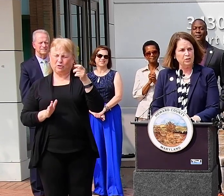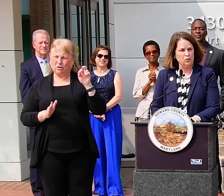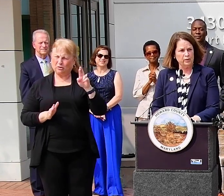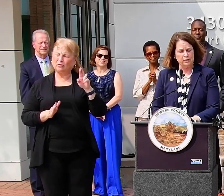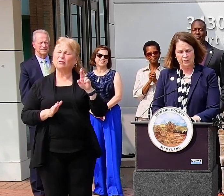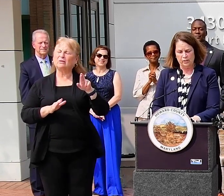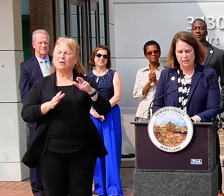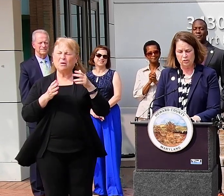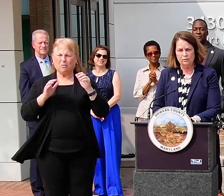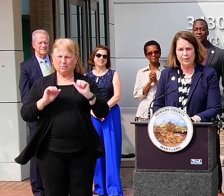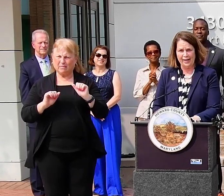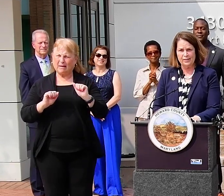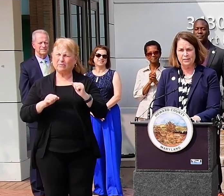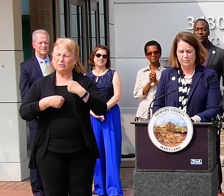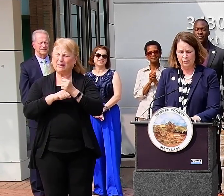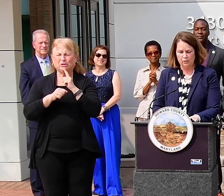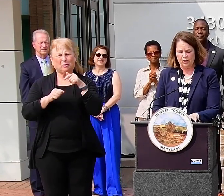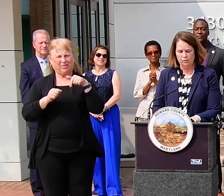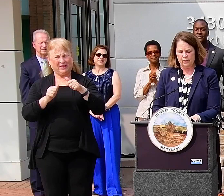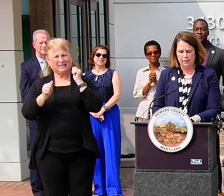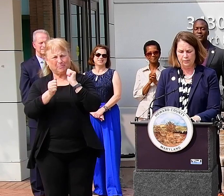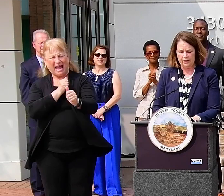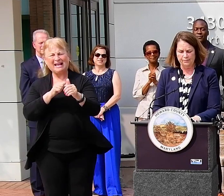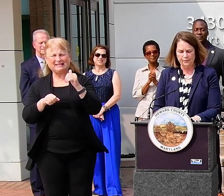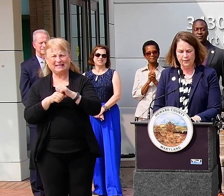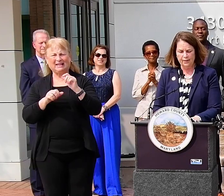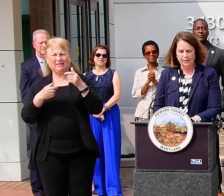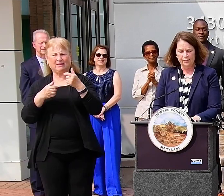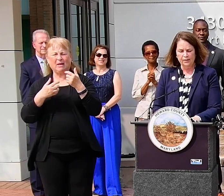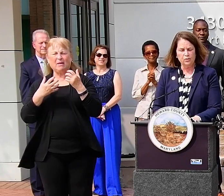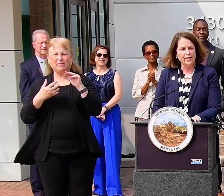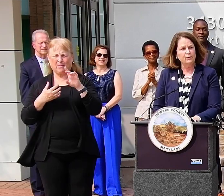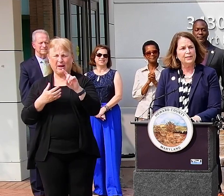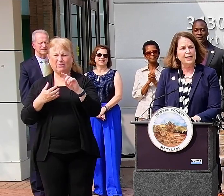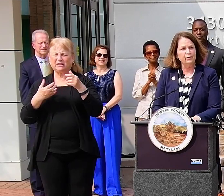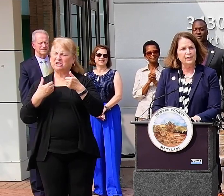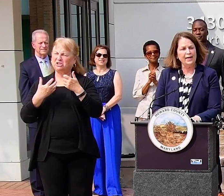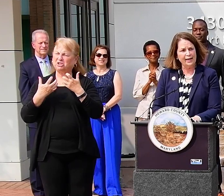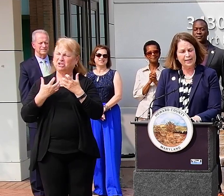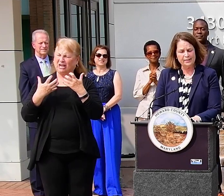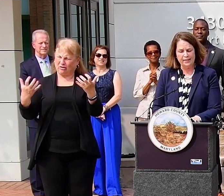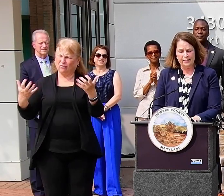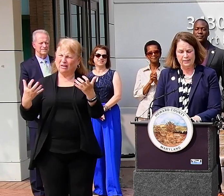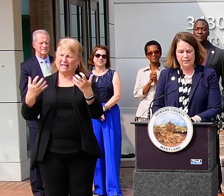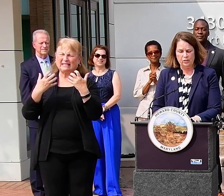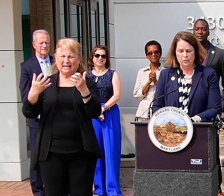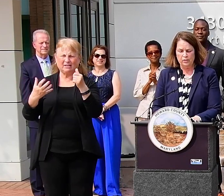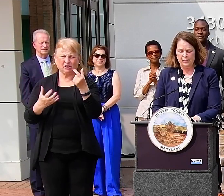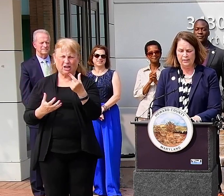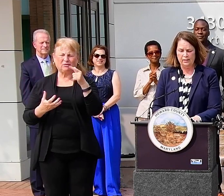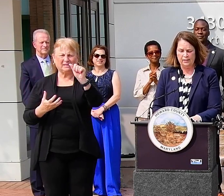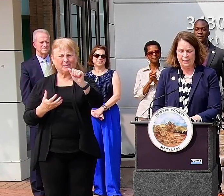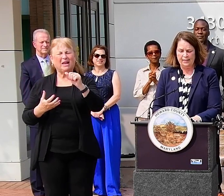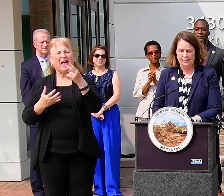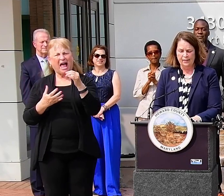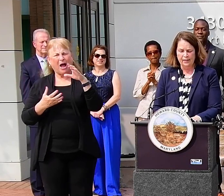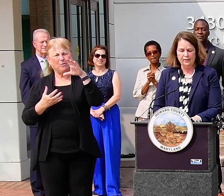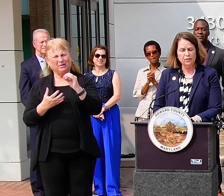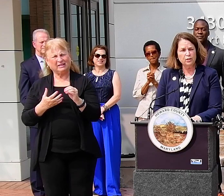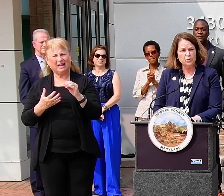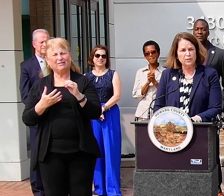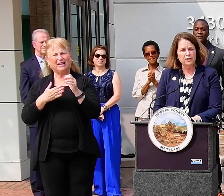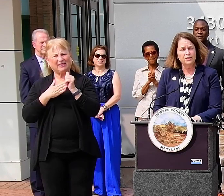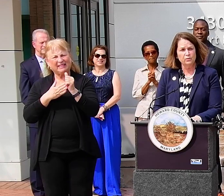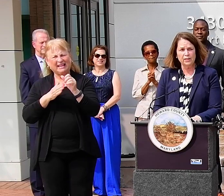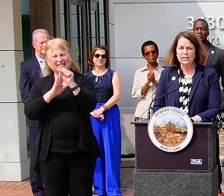in making sure this legislation passed in the Maryland General Assembly. So Howard County has and continues to lead the state